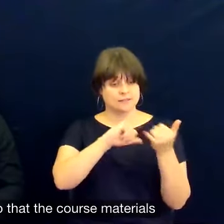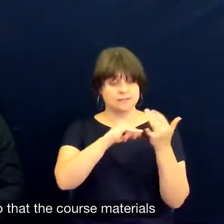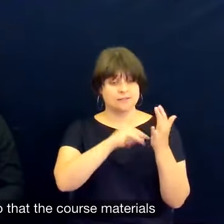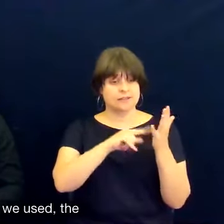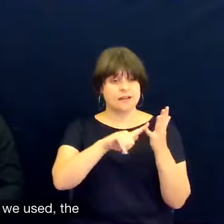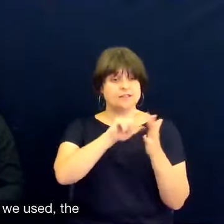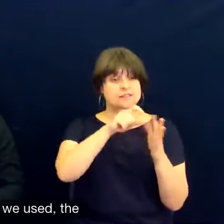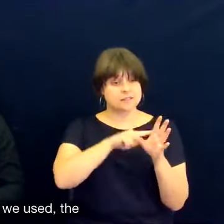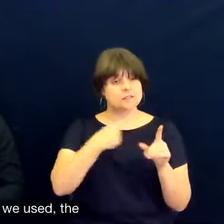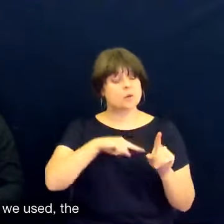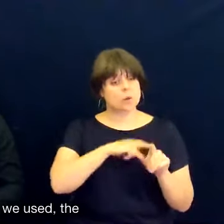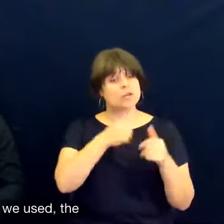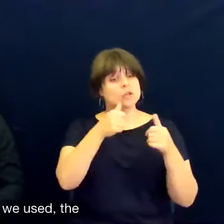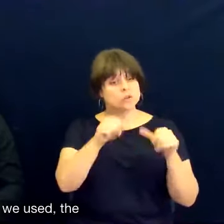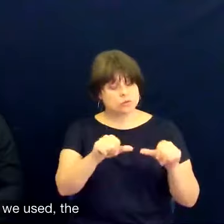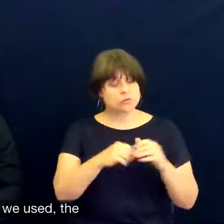the